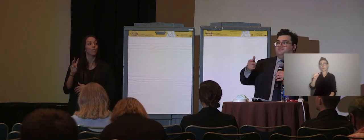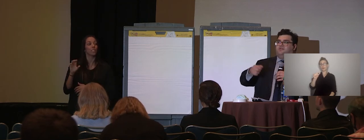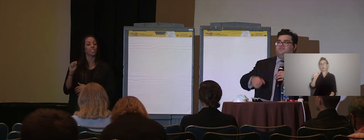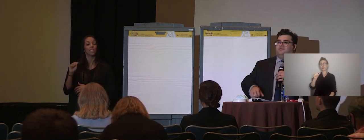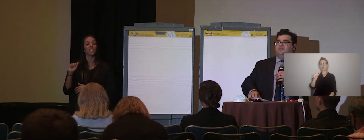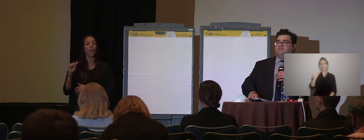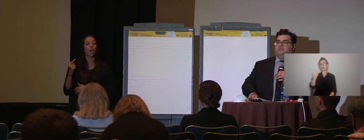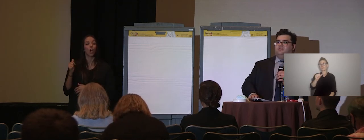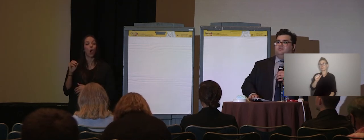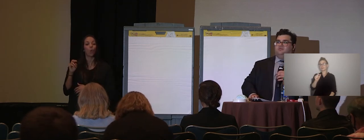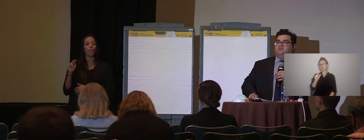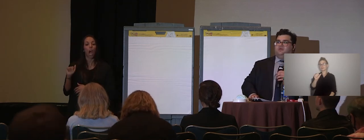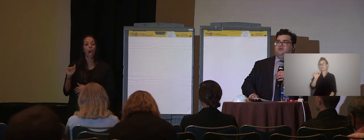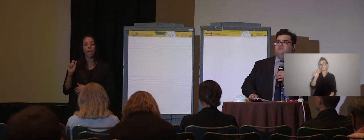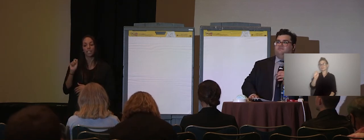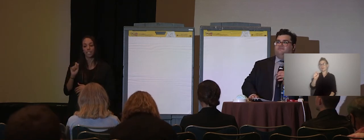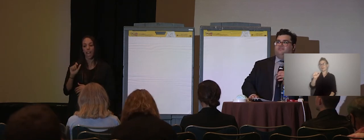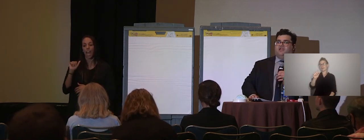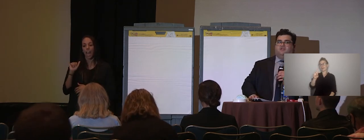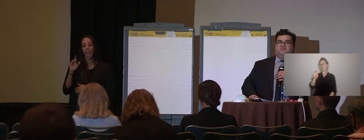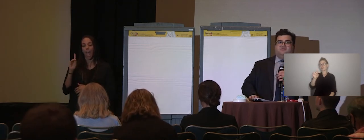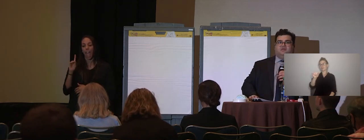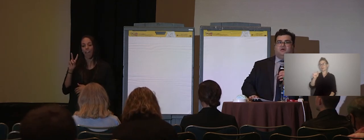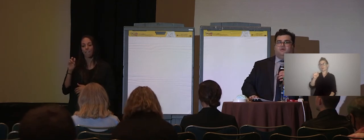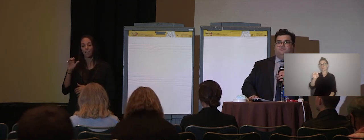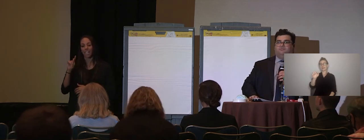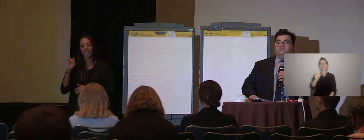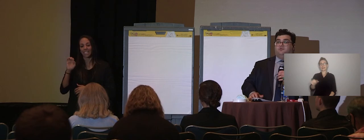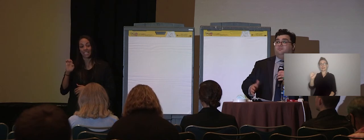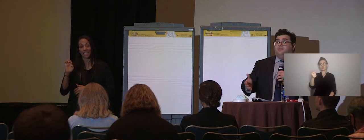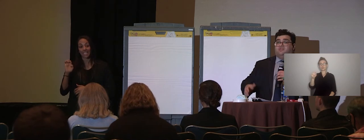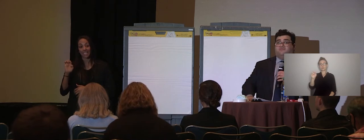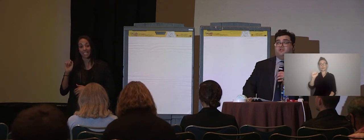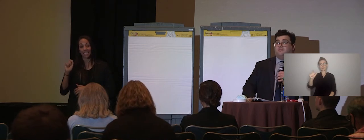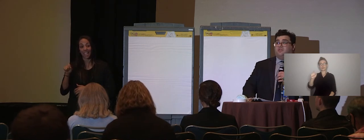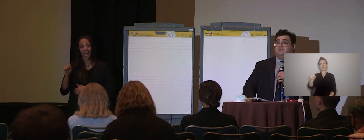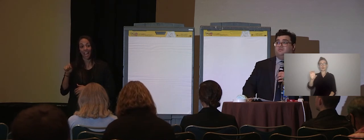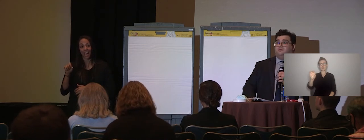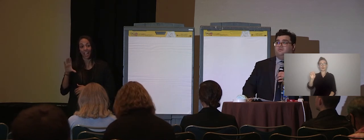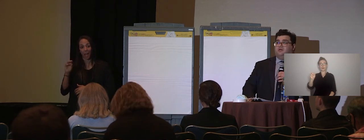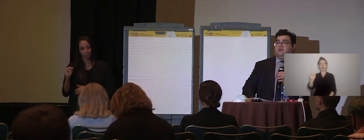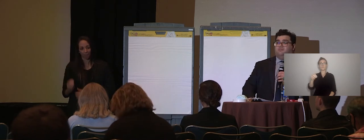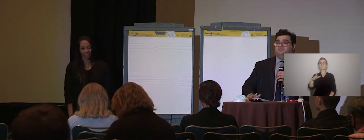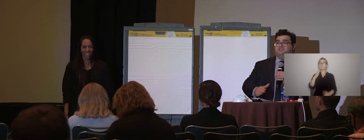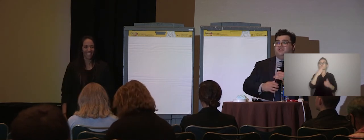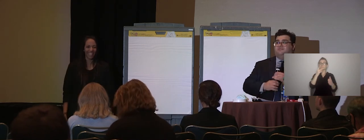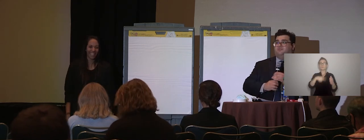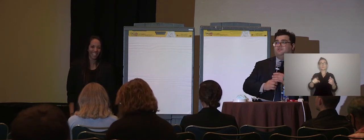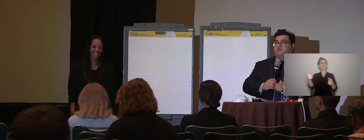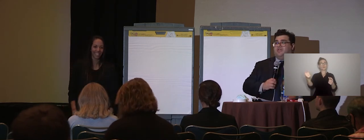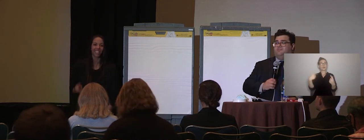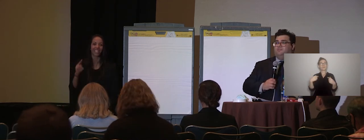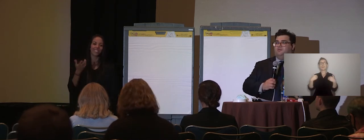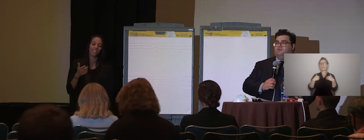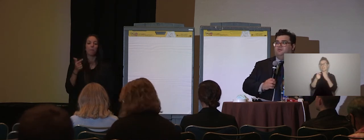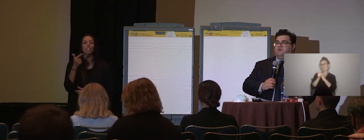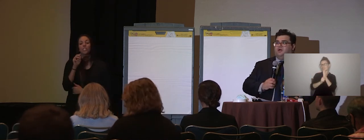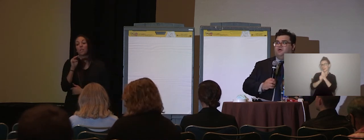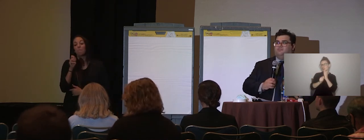andrewsagona.advocate@gmail.com, and it's also in the flyers. So thank you for coming. I appreciate everyone who